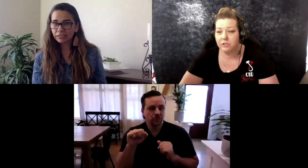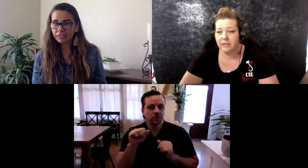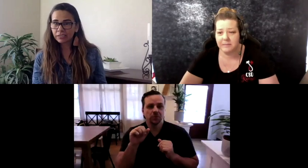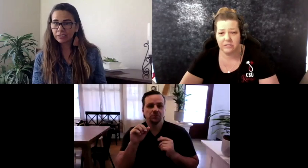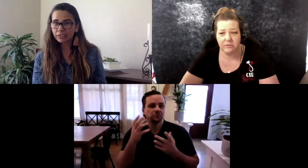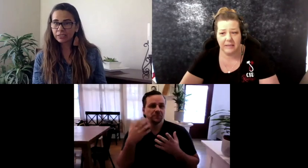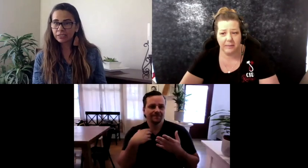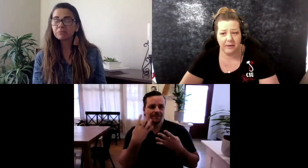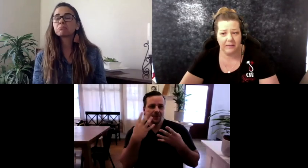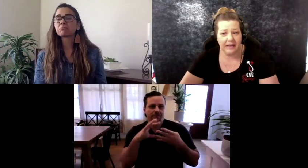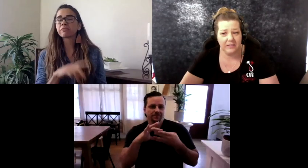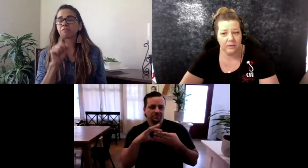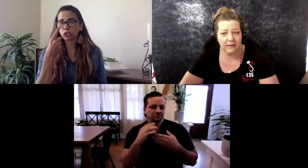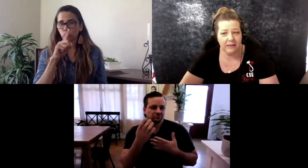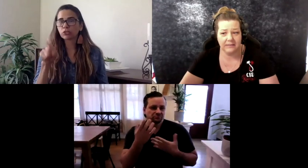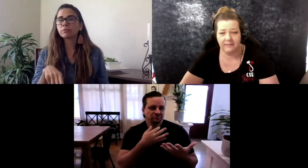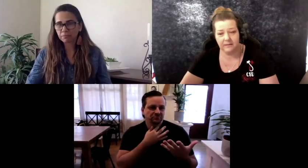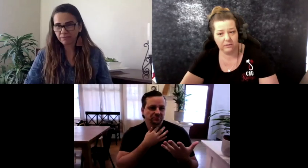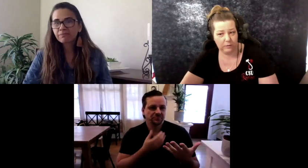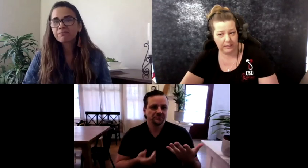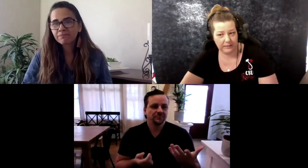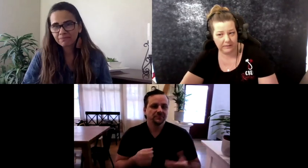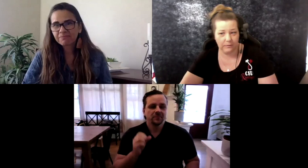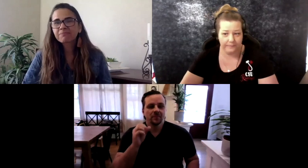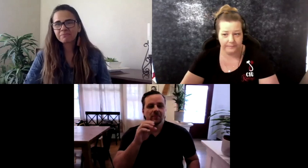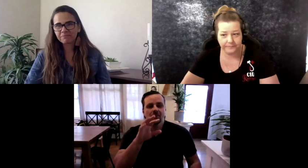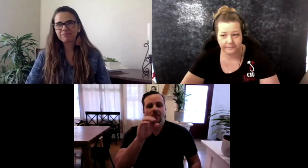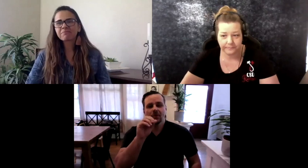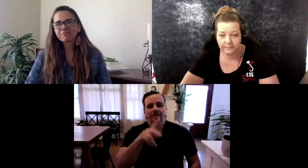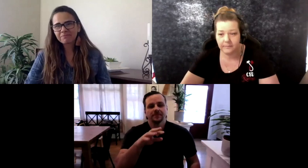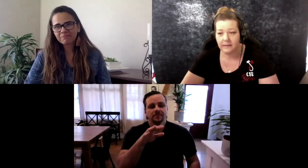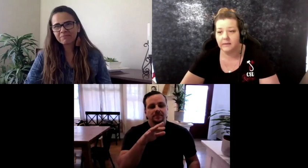Would you like me to elaborate on the high school area? Because I've got those 4 kids. So